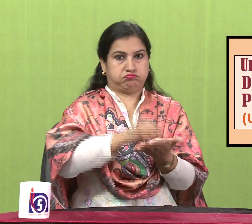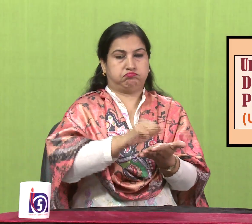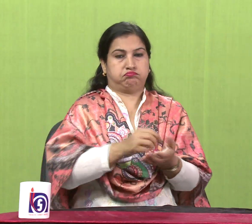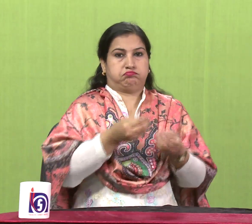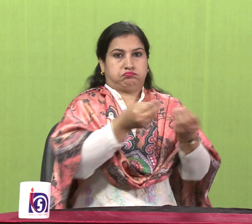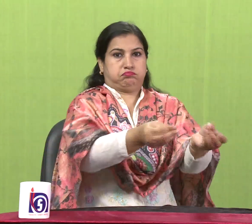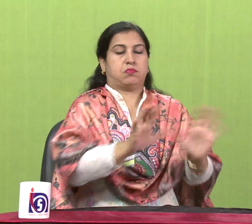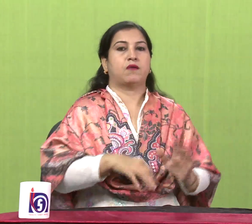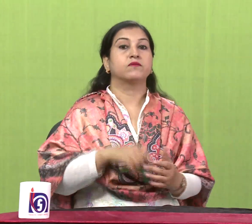In this report,